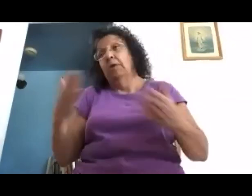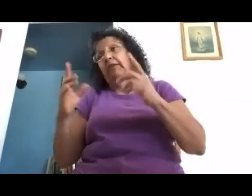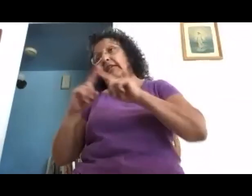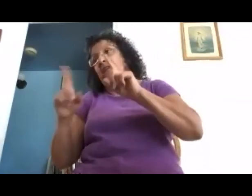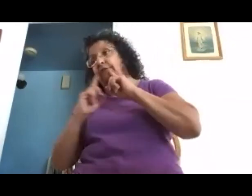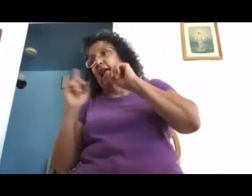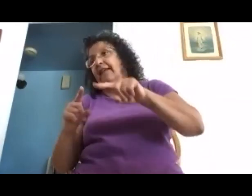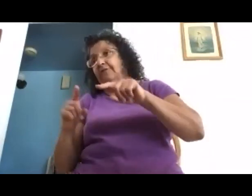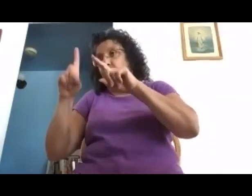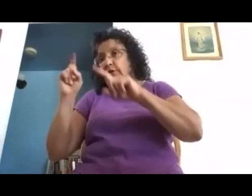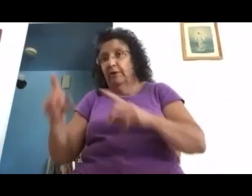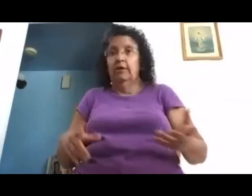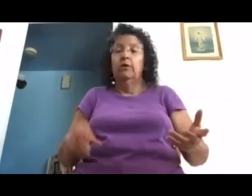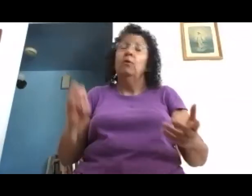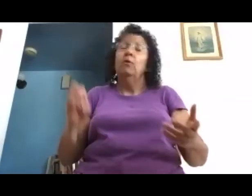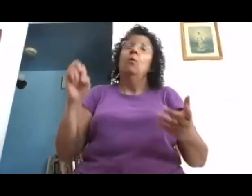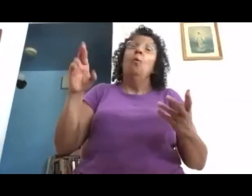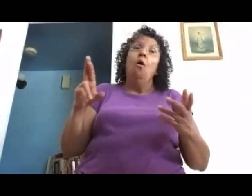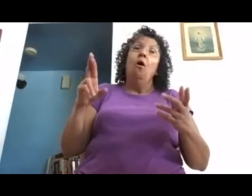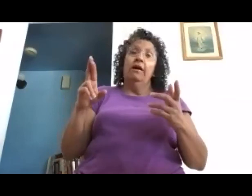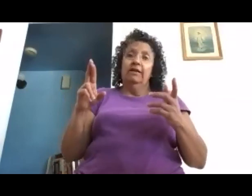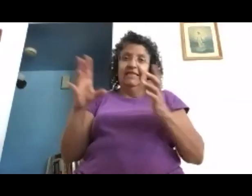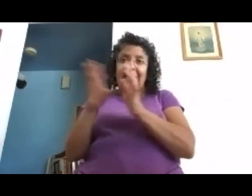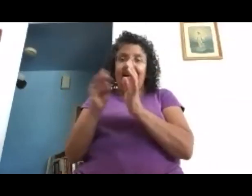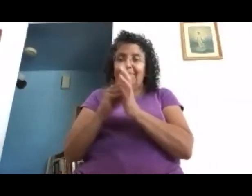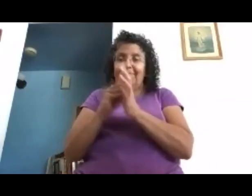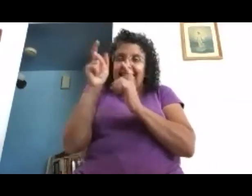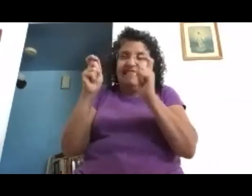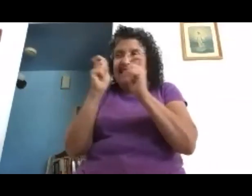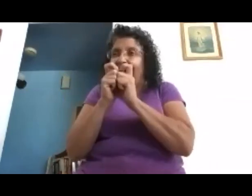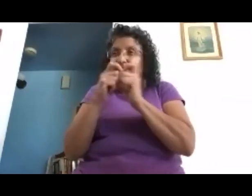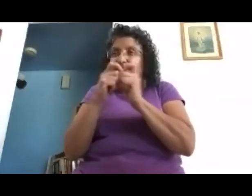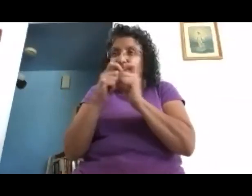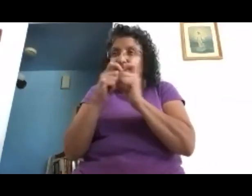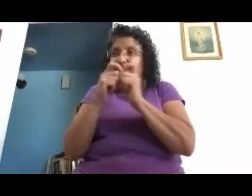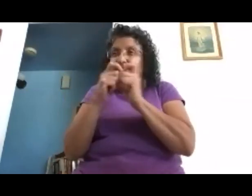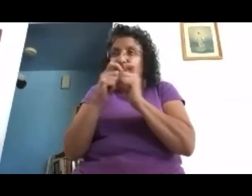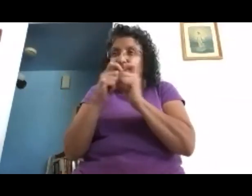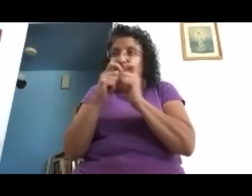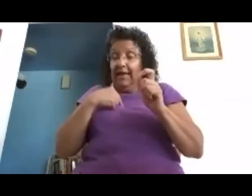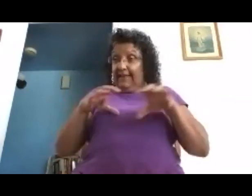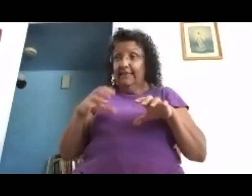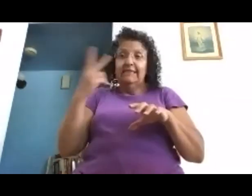repeat this exactly as I've done it and see if you get the same results I did.